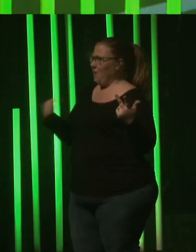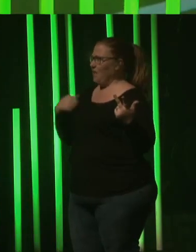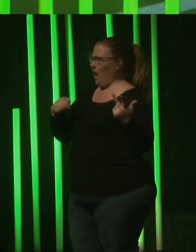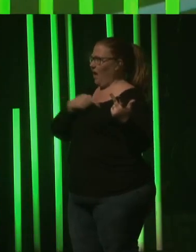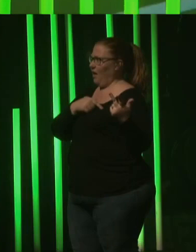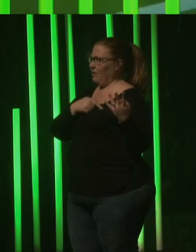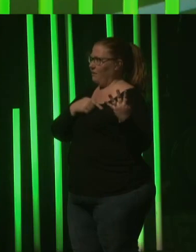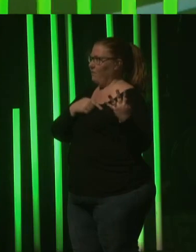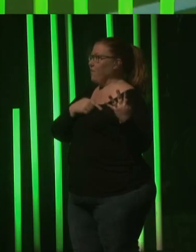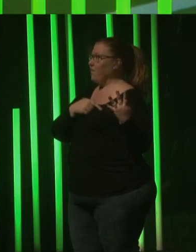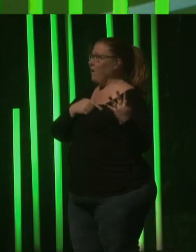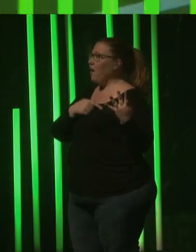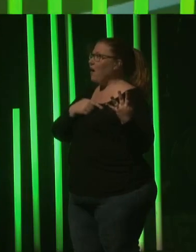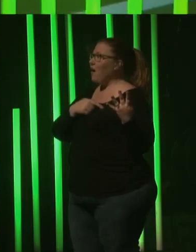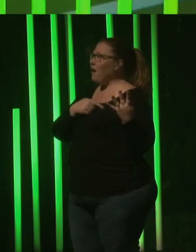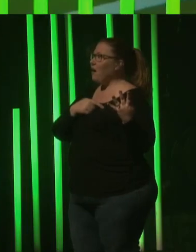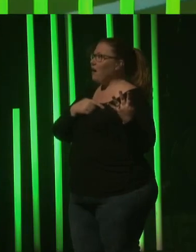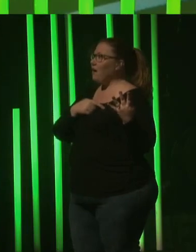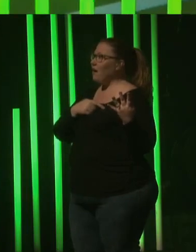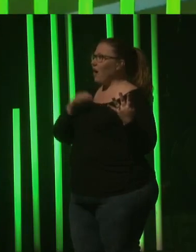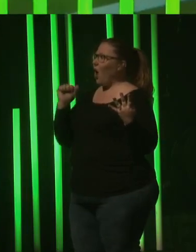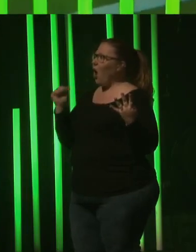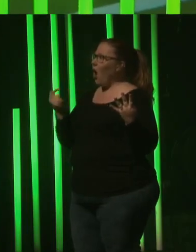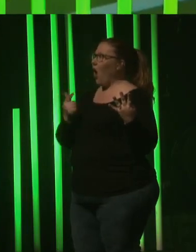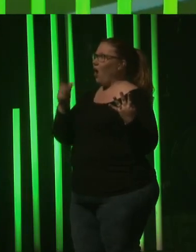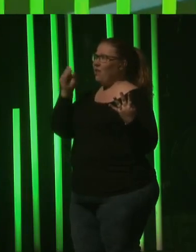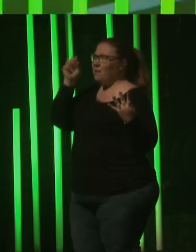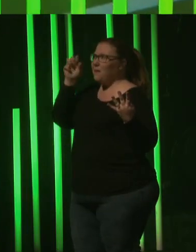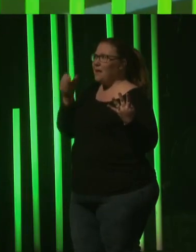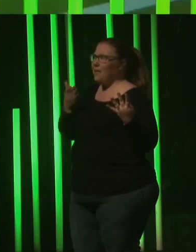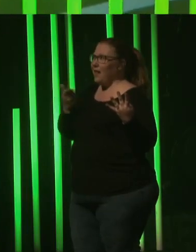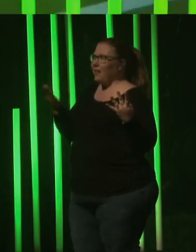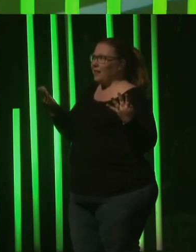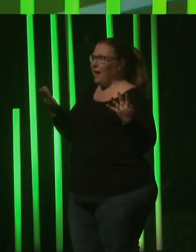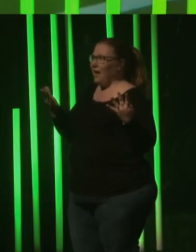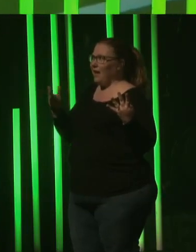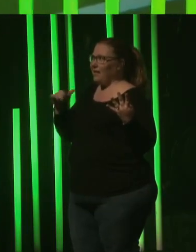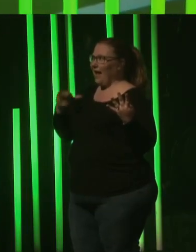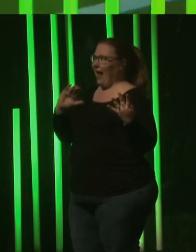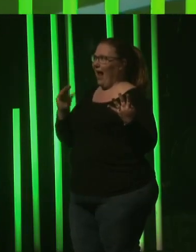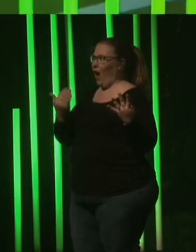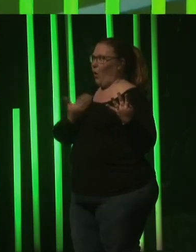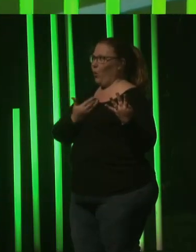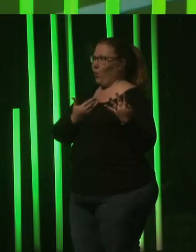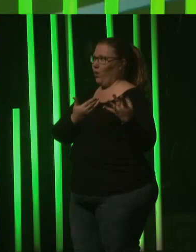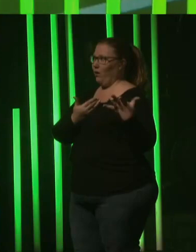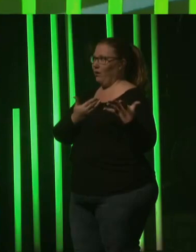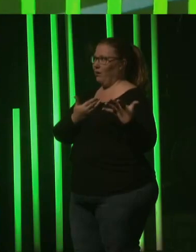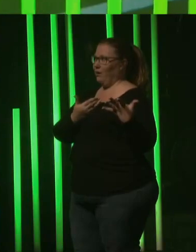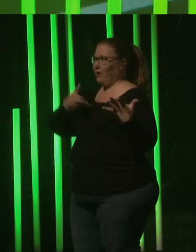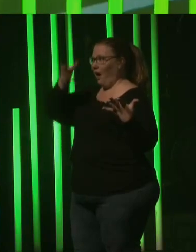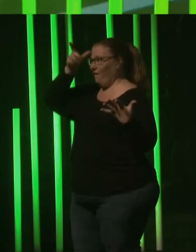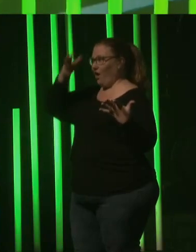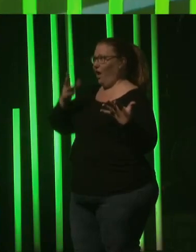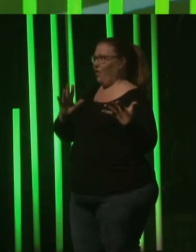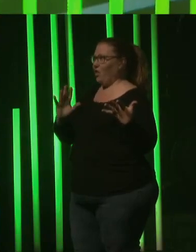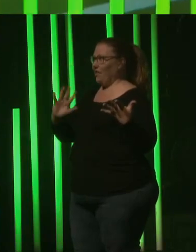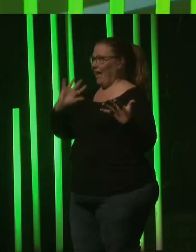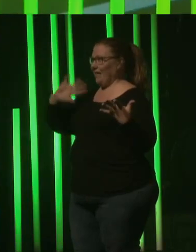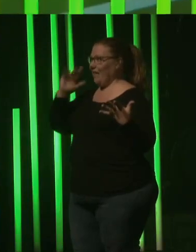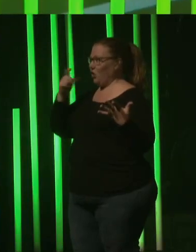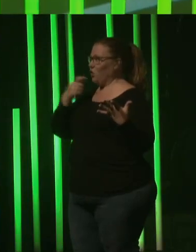us? Four. Where are all his wonders that our fathers, ancestors told